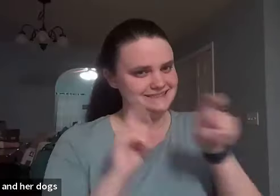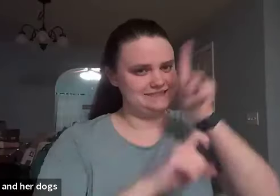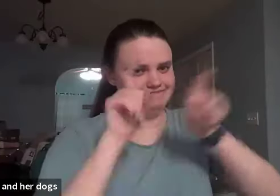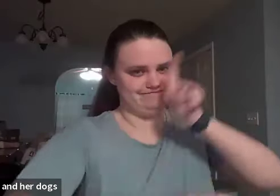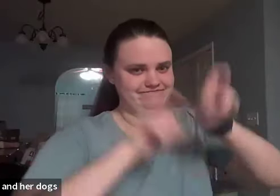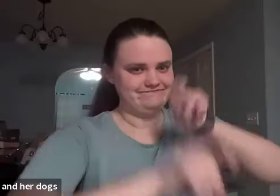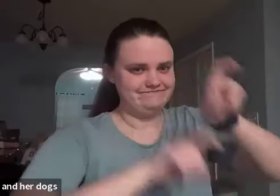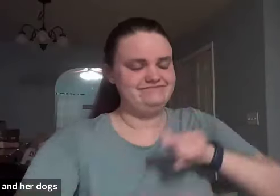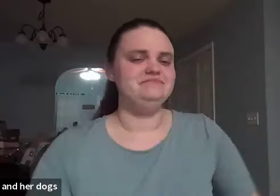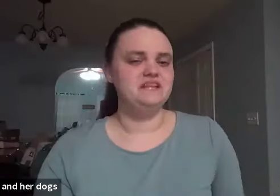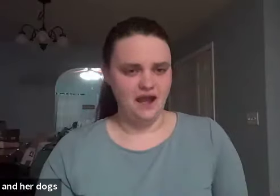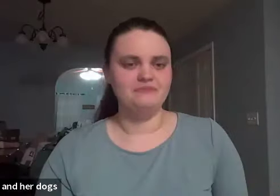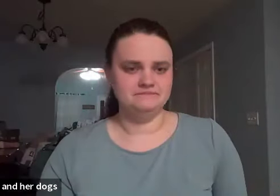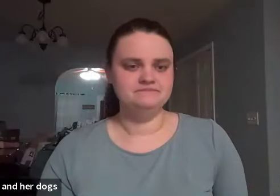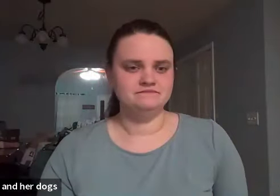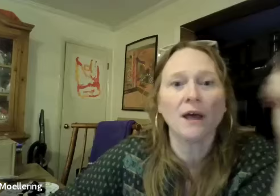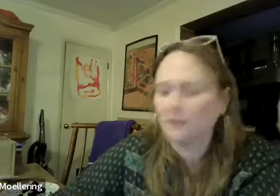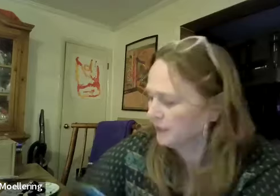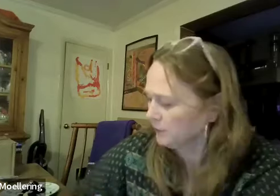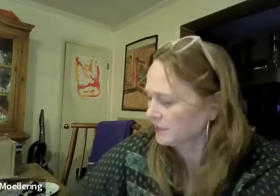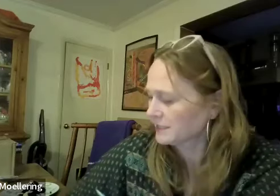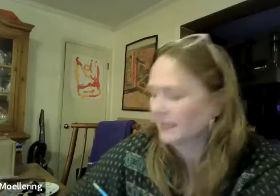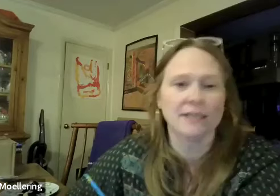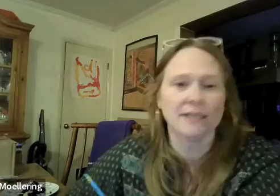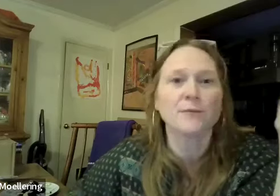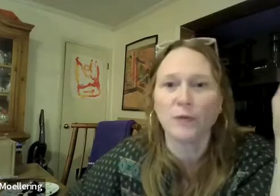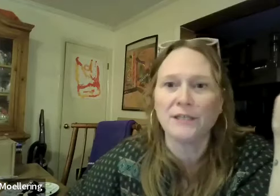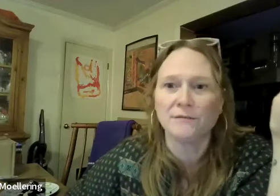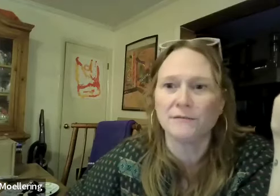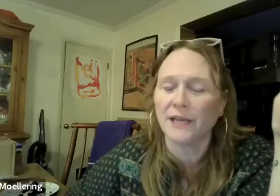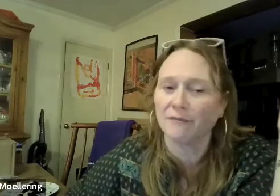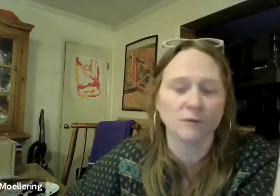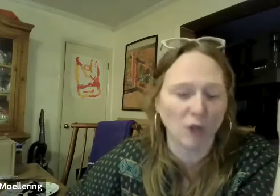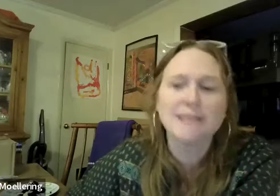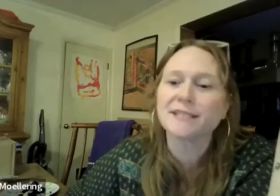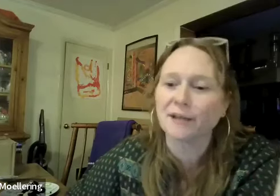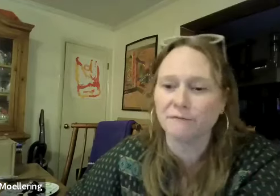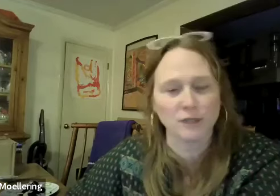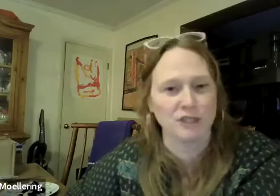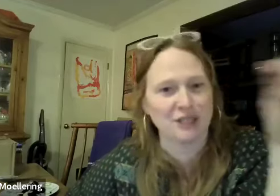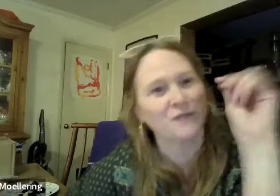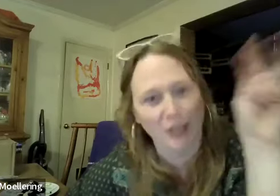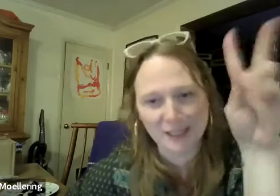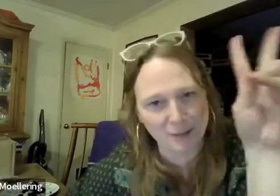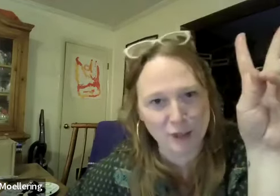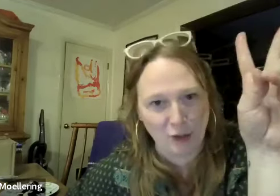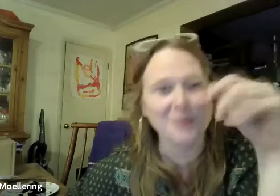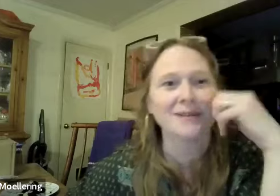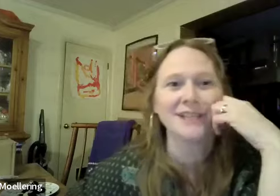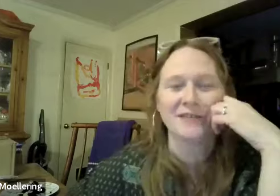questioning. questions. Yeah. Yeah. The other thing I wanted to say is we have lots of versions of class number 2 that have